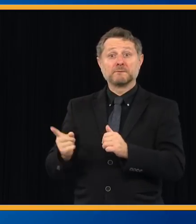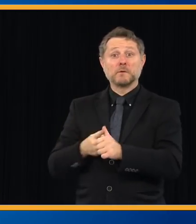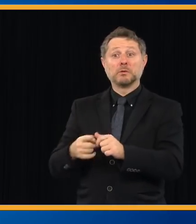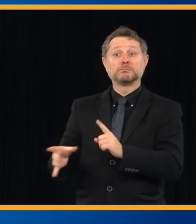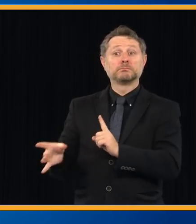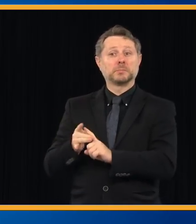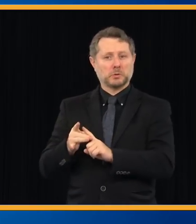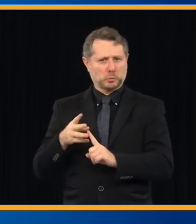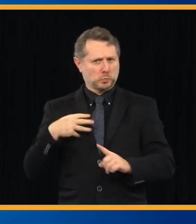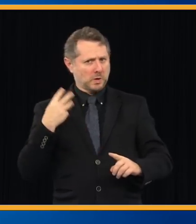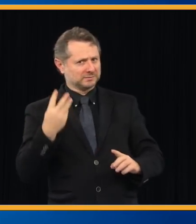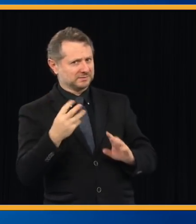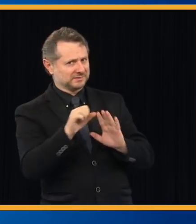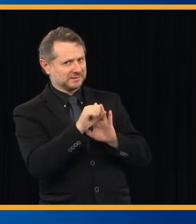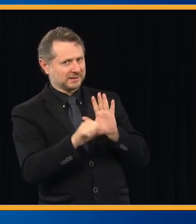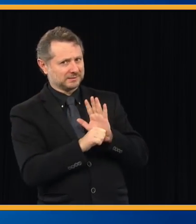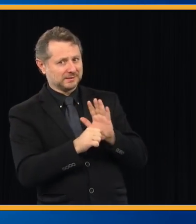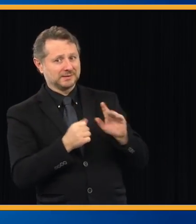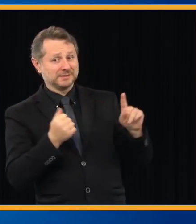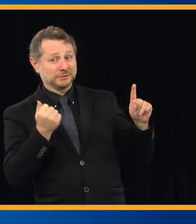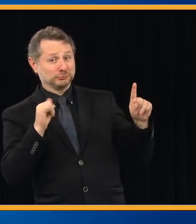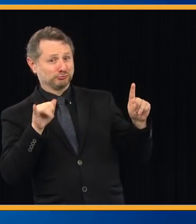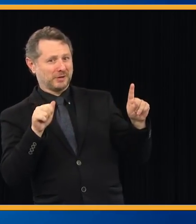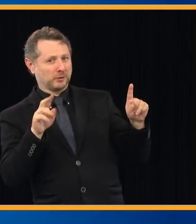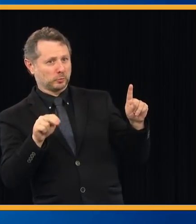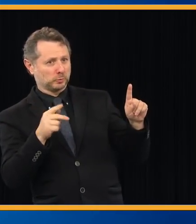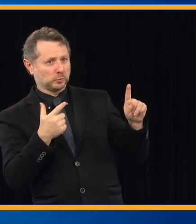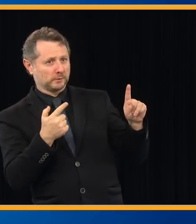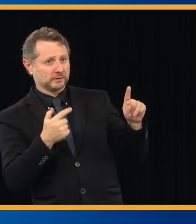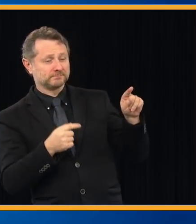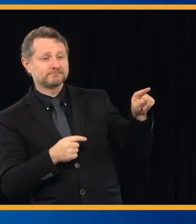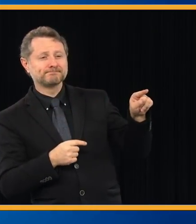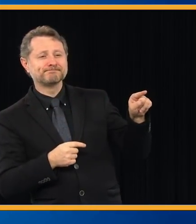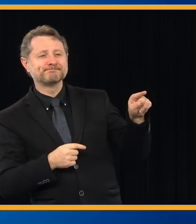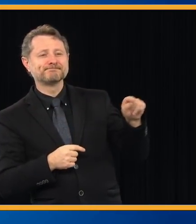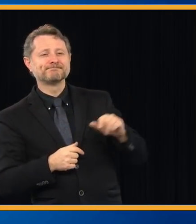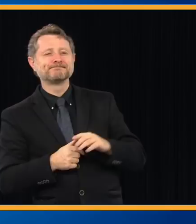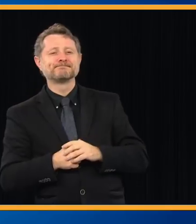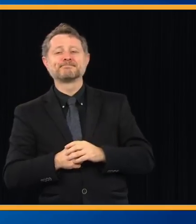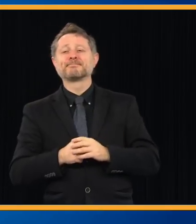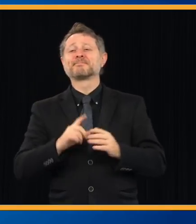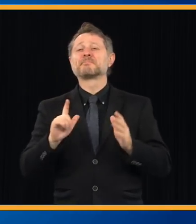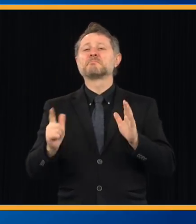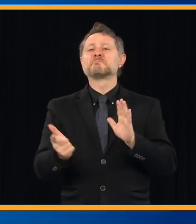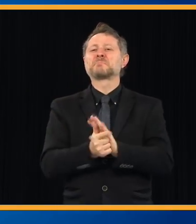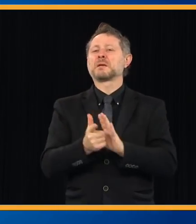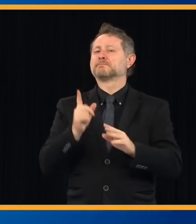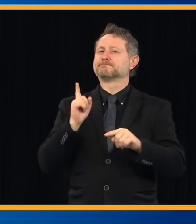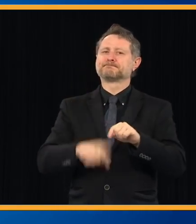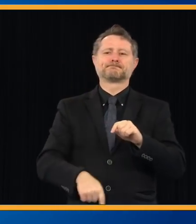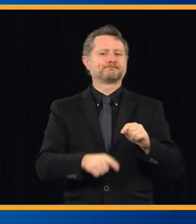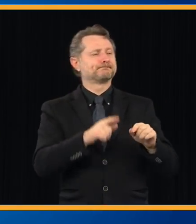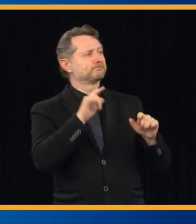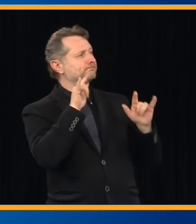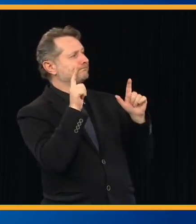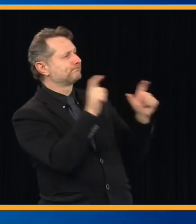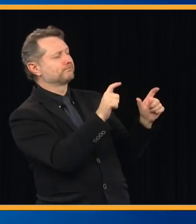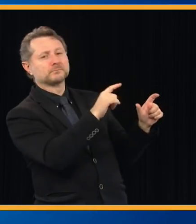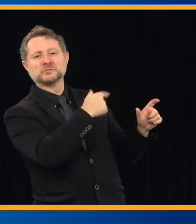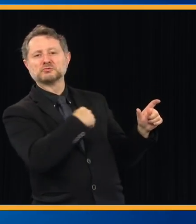Washington, January 21. We then had the China travel ban by the president on February